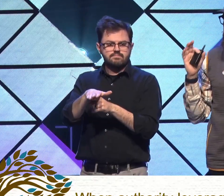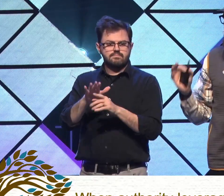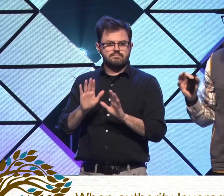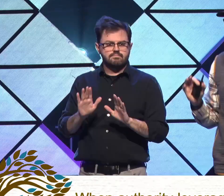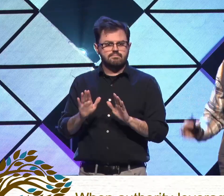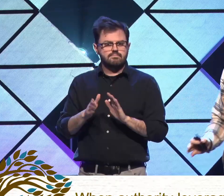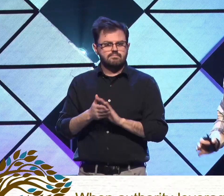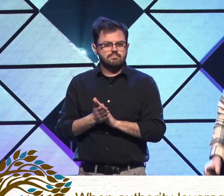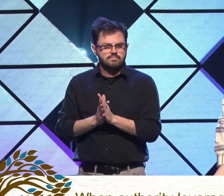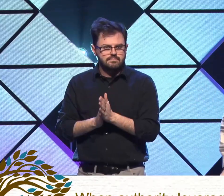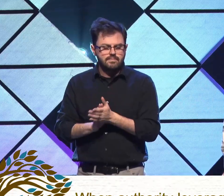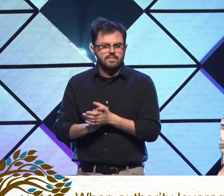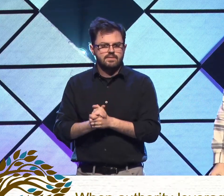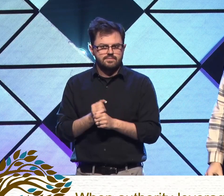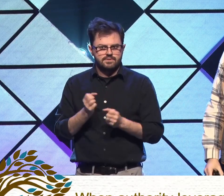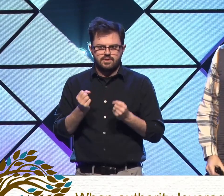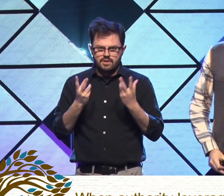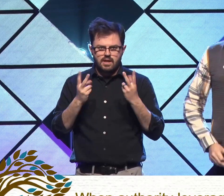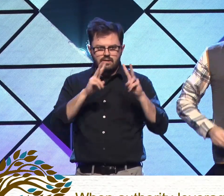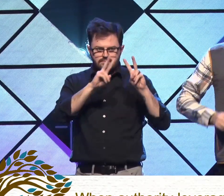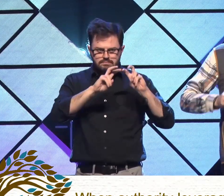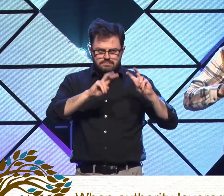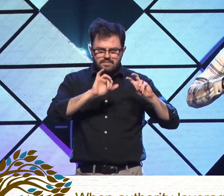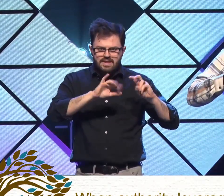There's a lot in there, okay?